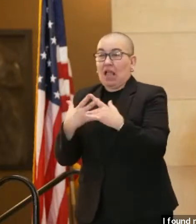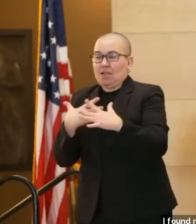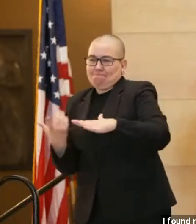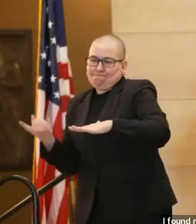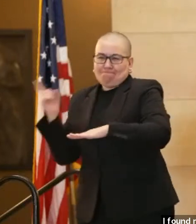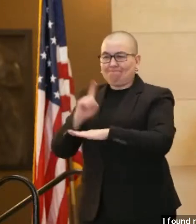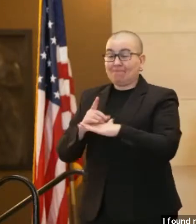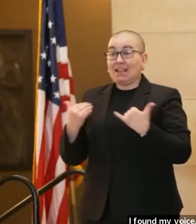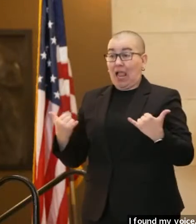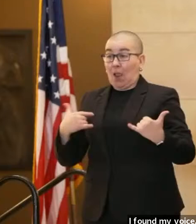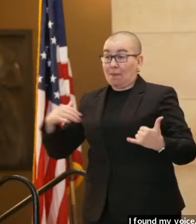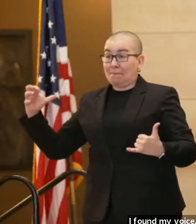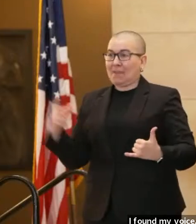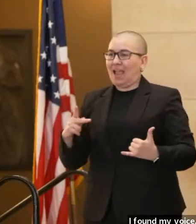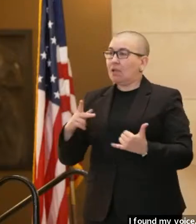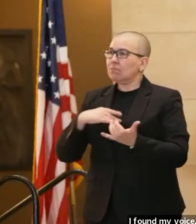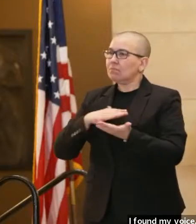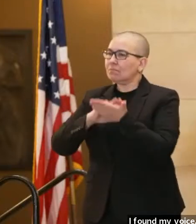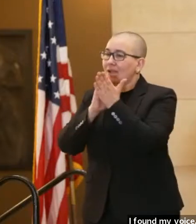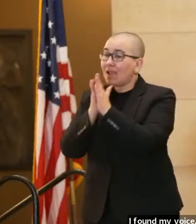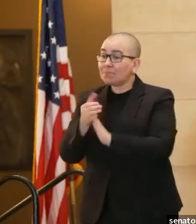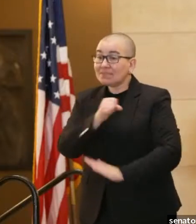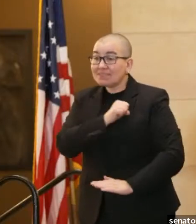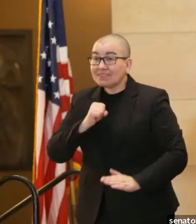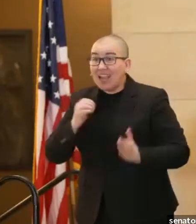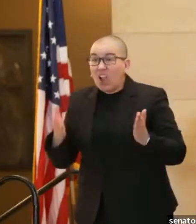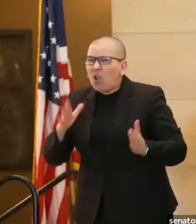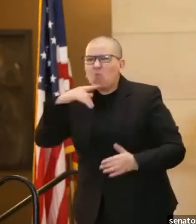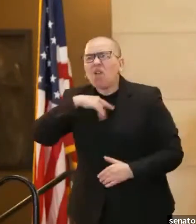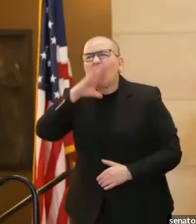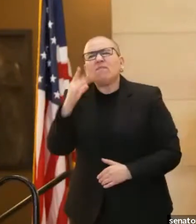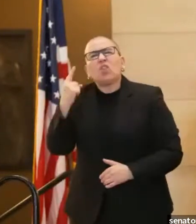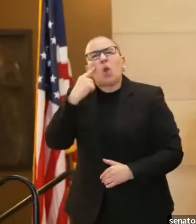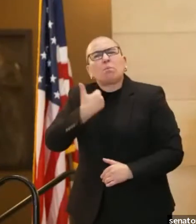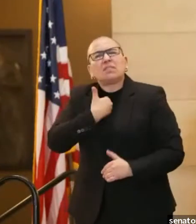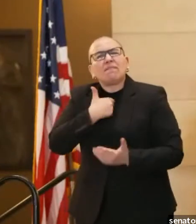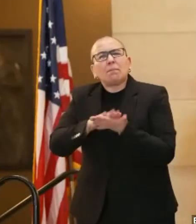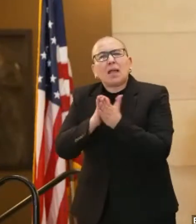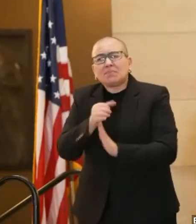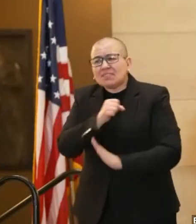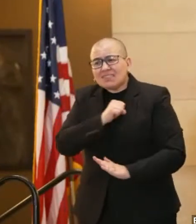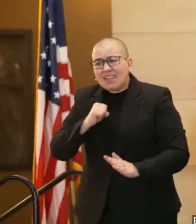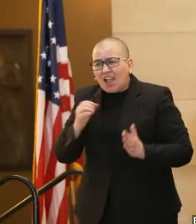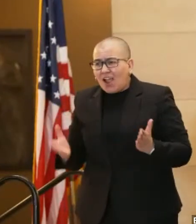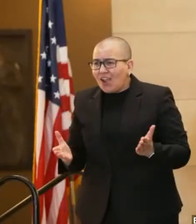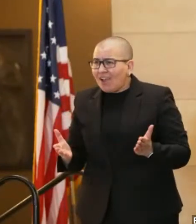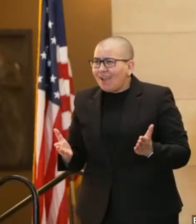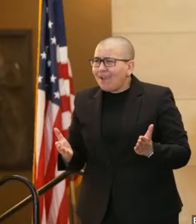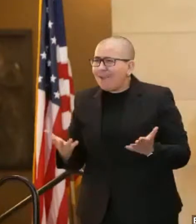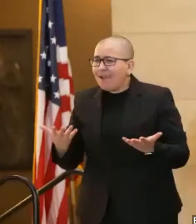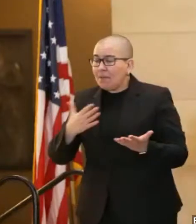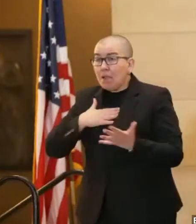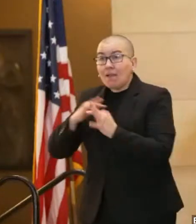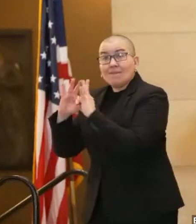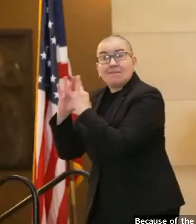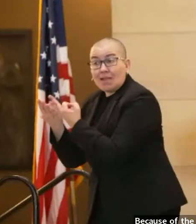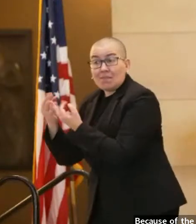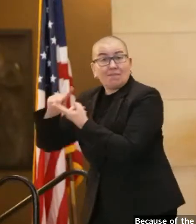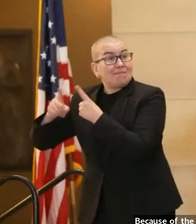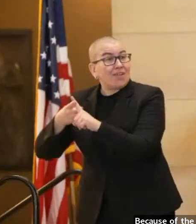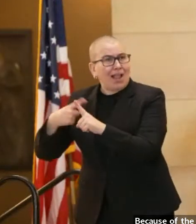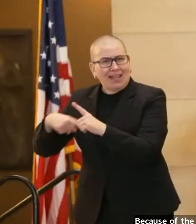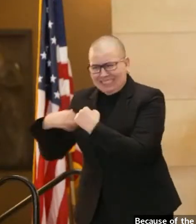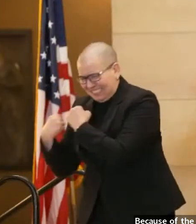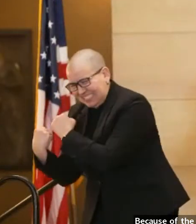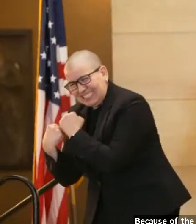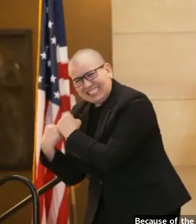thought I'd be, because of the services, friends, family, and faith that carried me when I needed it most.